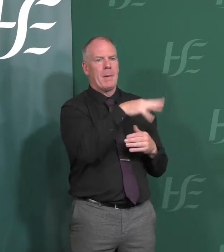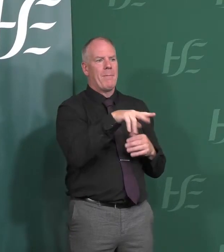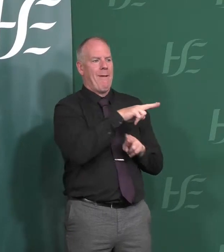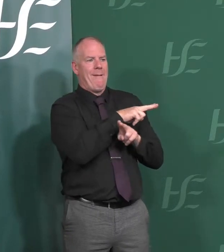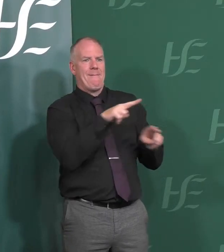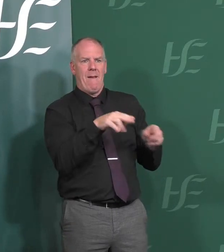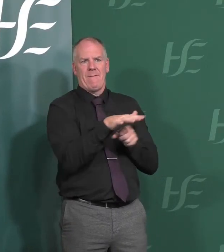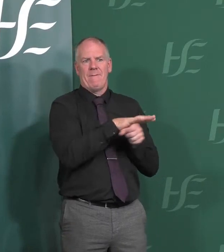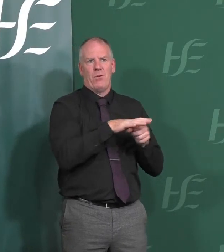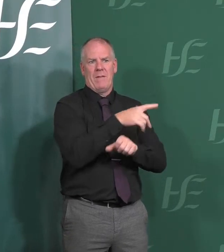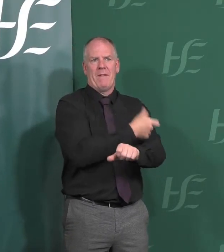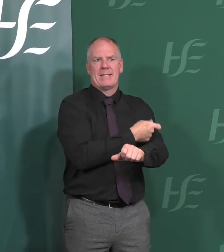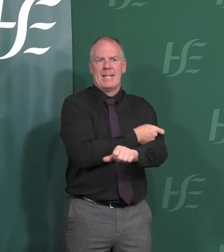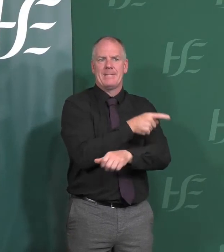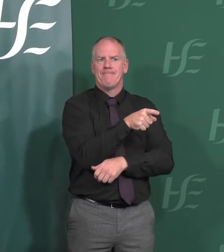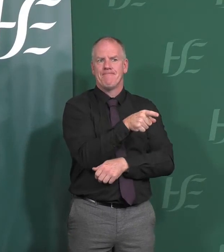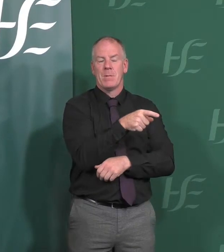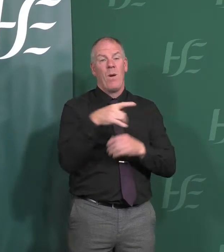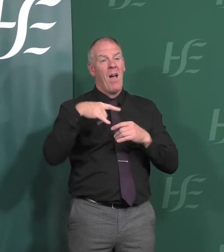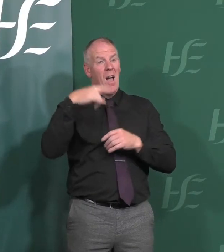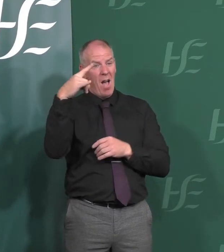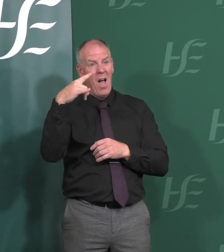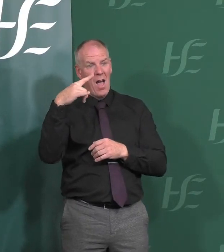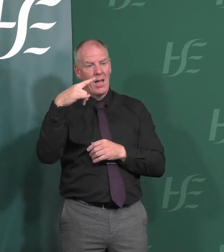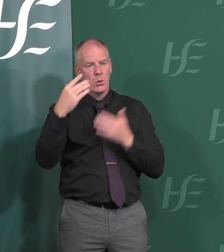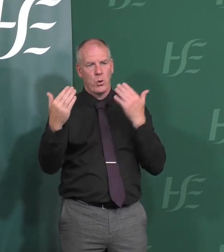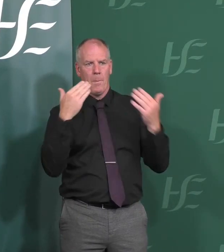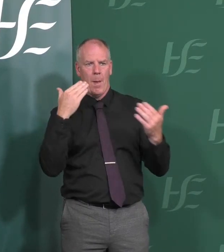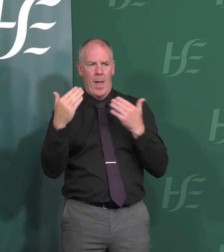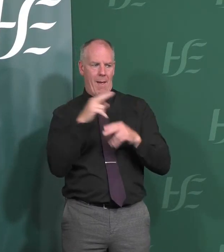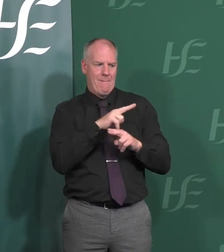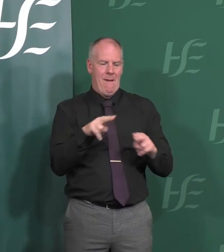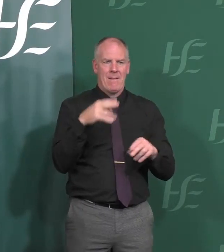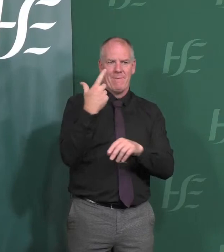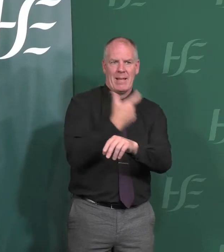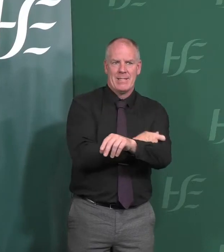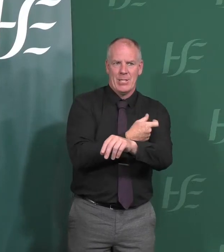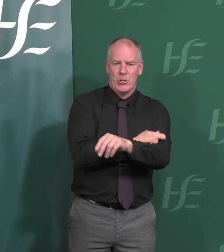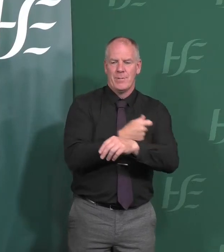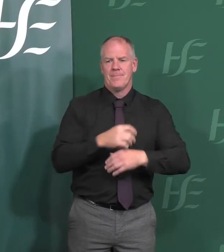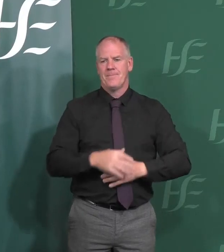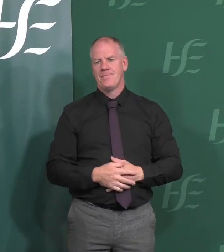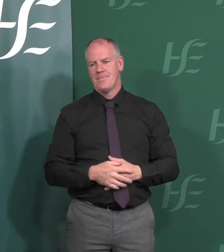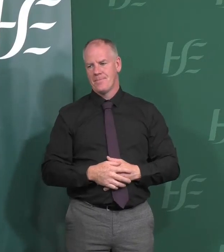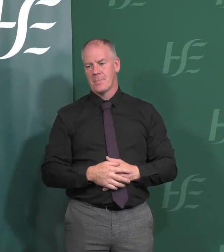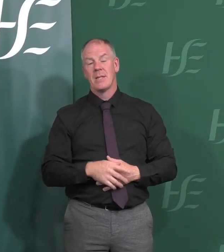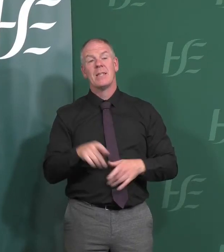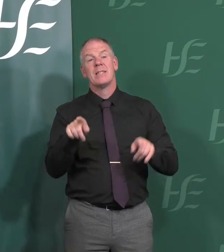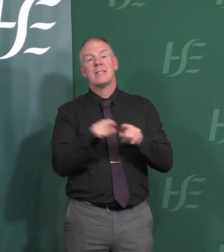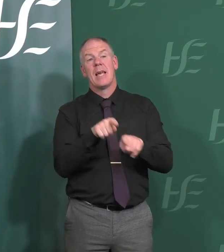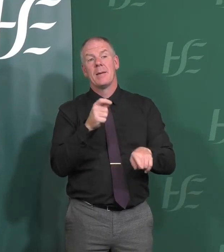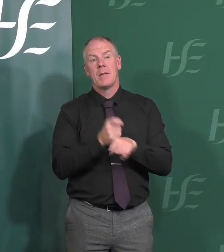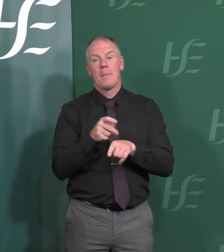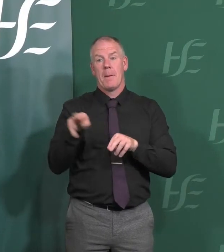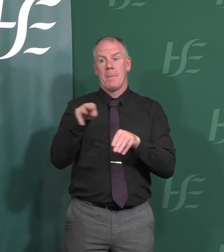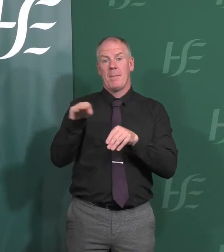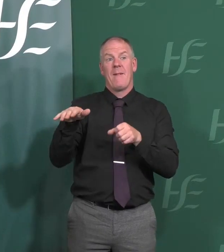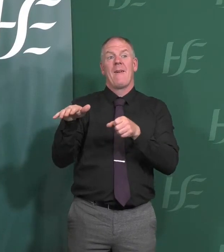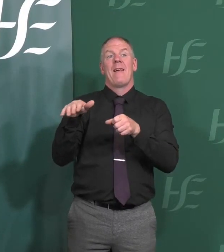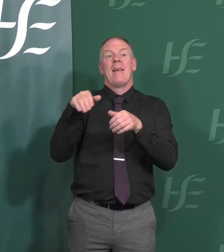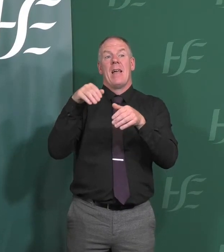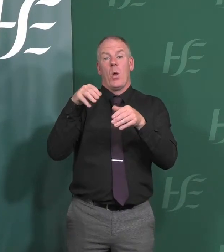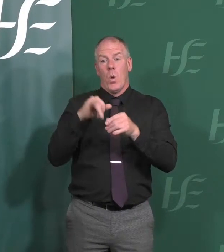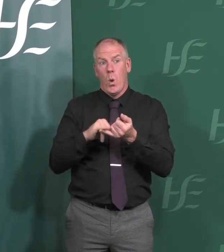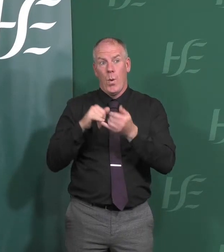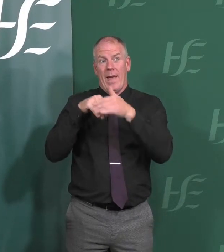not fully vaccinated. So high in proportion of those that aren't vaccinated. However, the proportion of those patients who are admitted